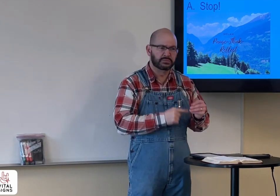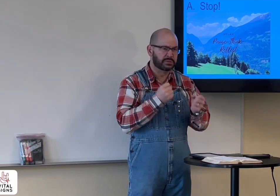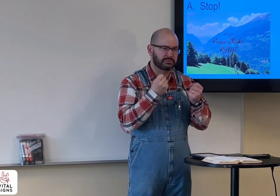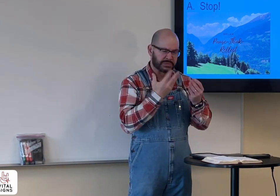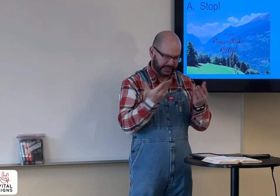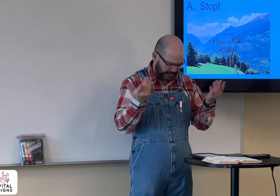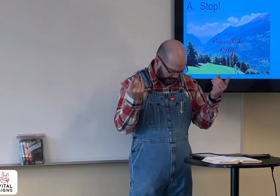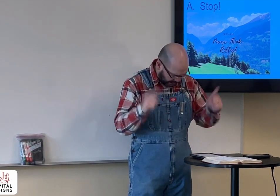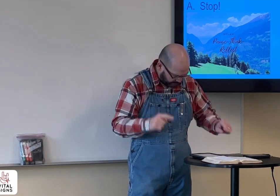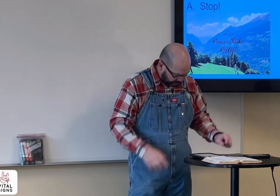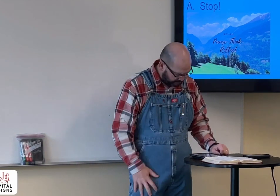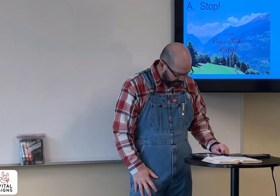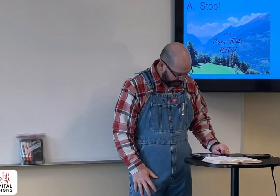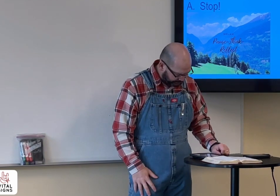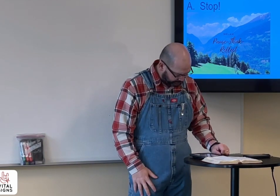3, talks about many things.